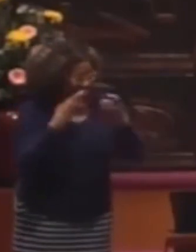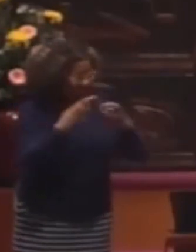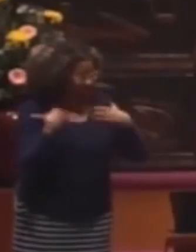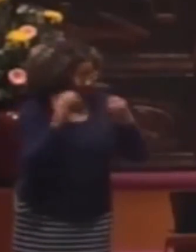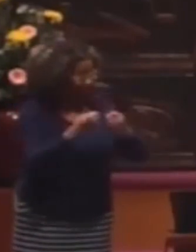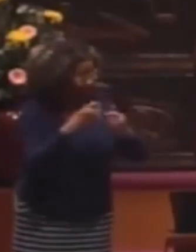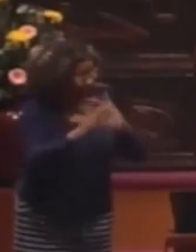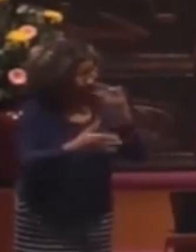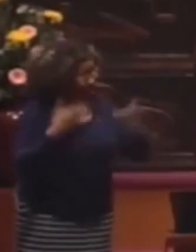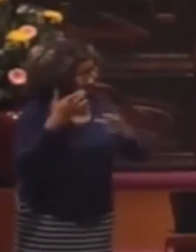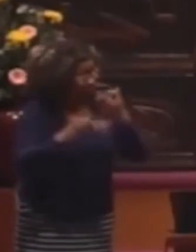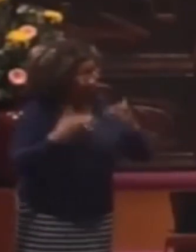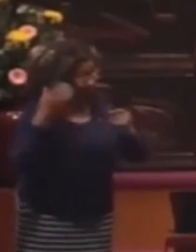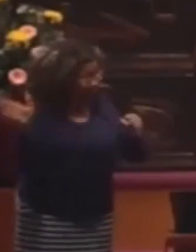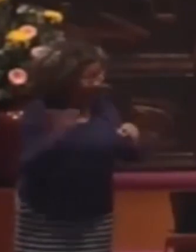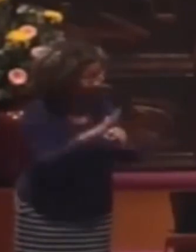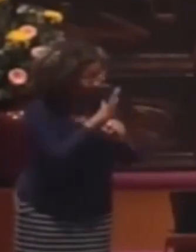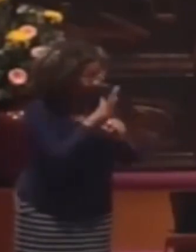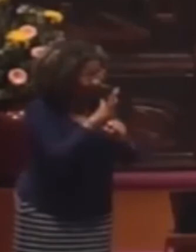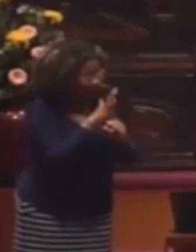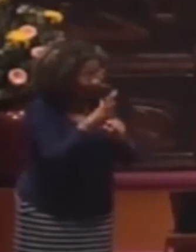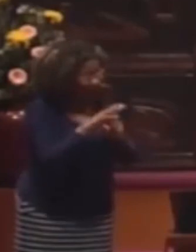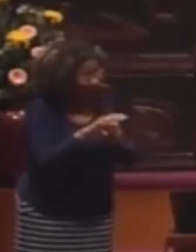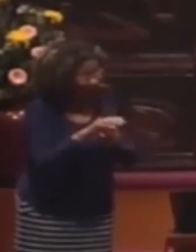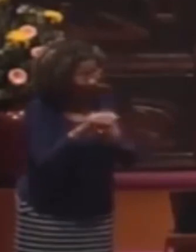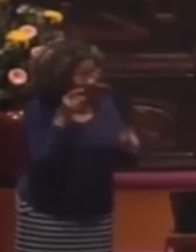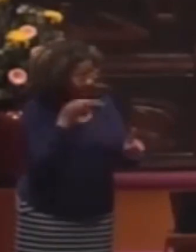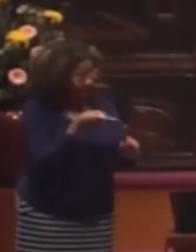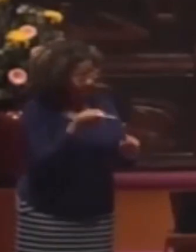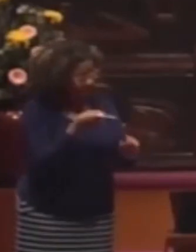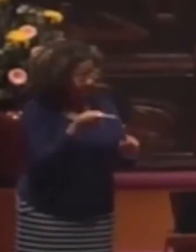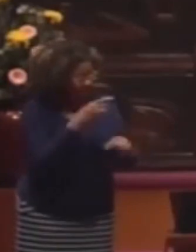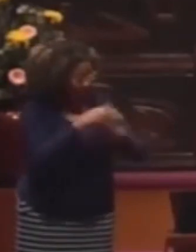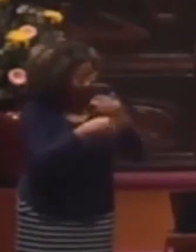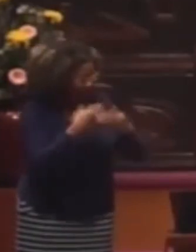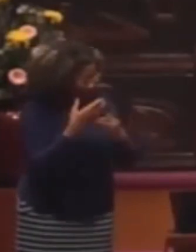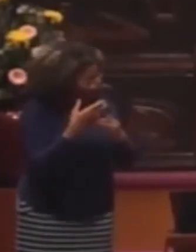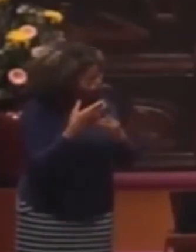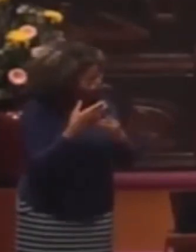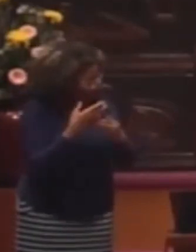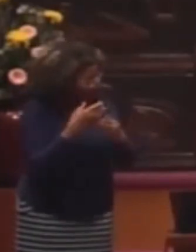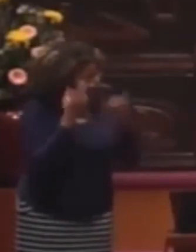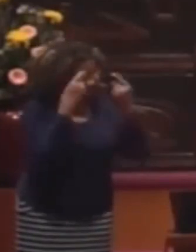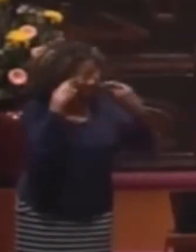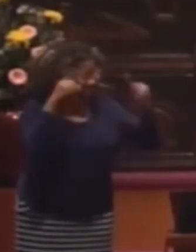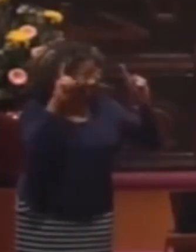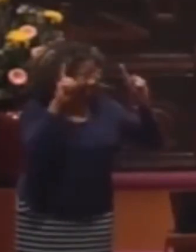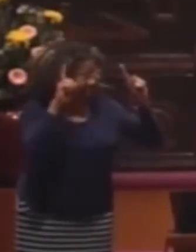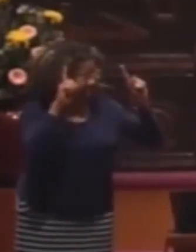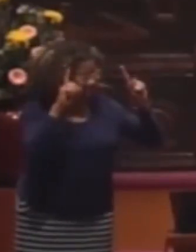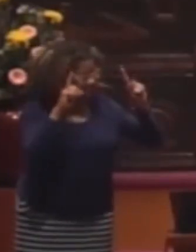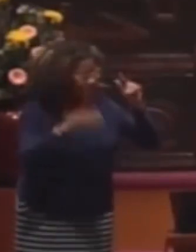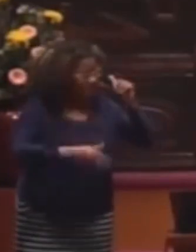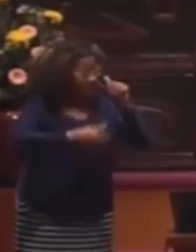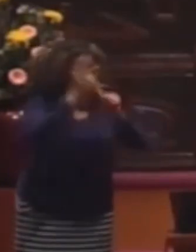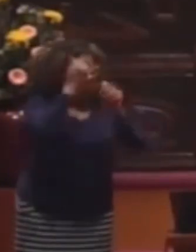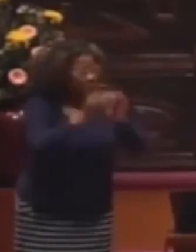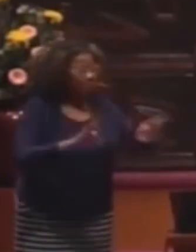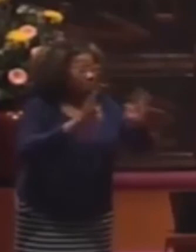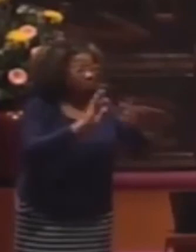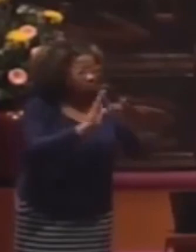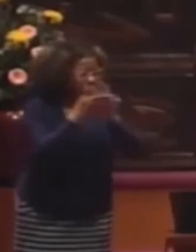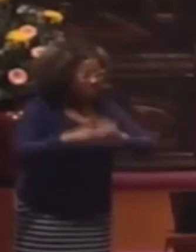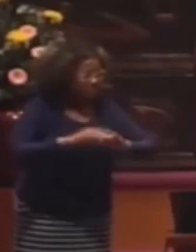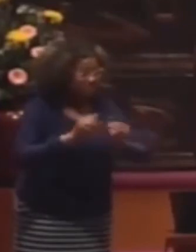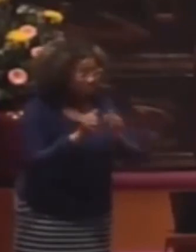joy, fulfillment, purpose, passion, success, but most of all, peace, as together we